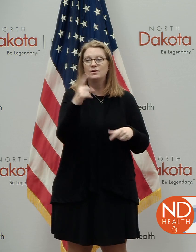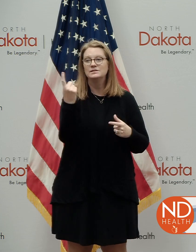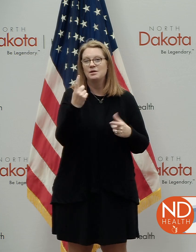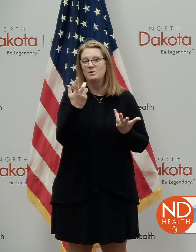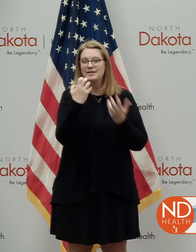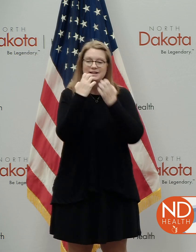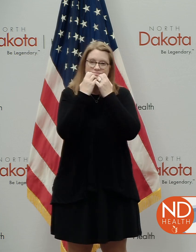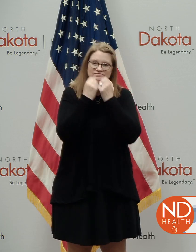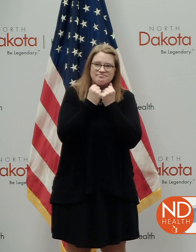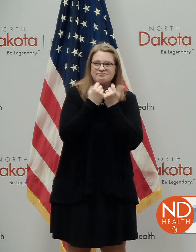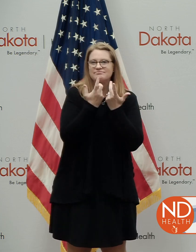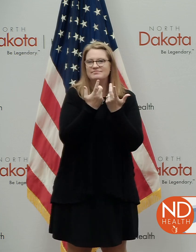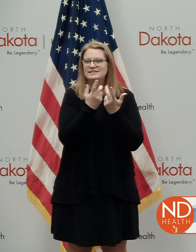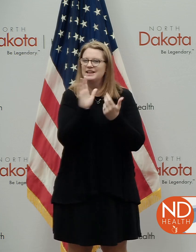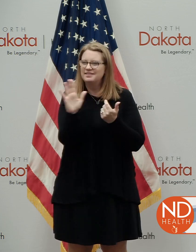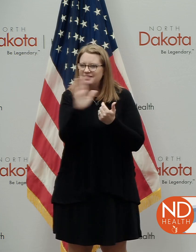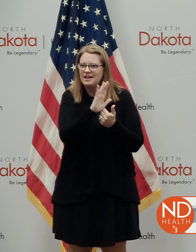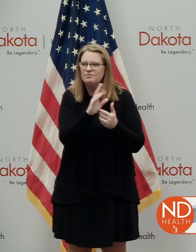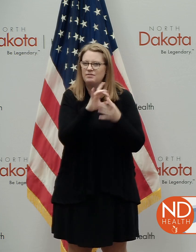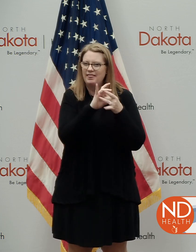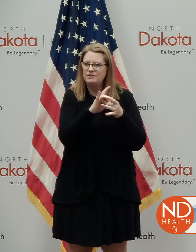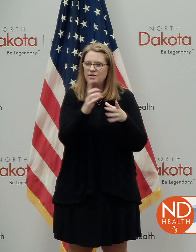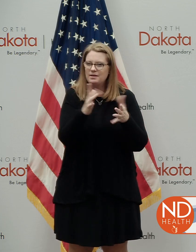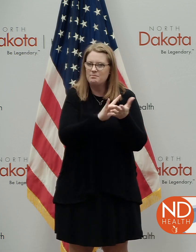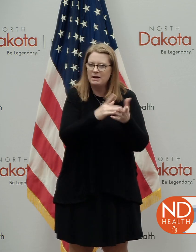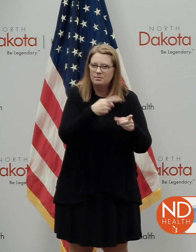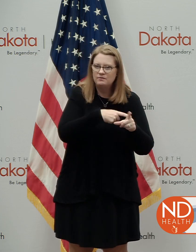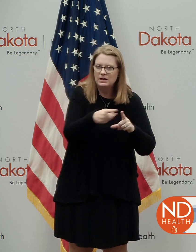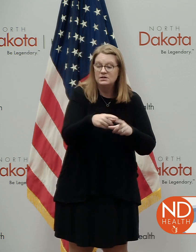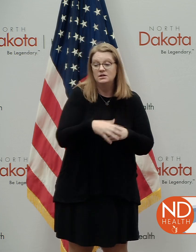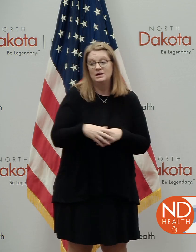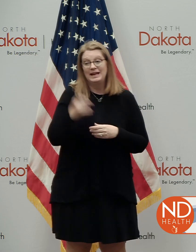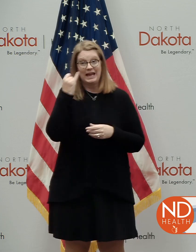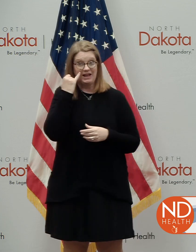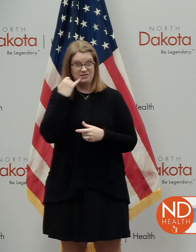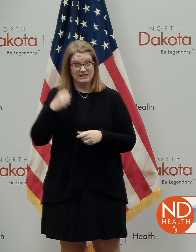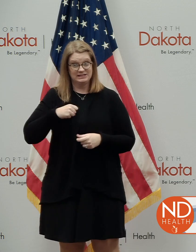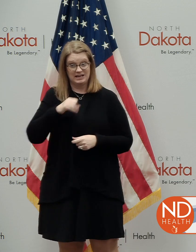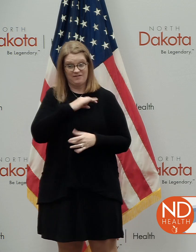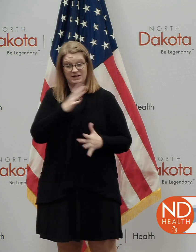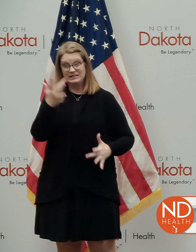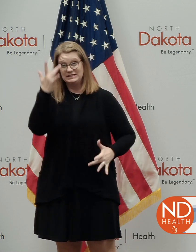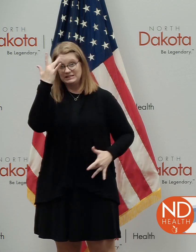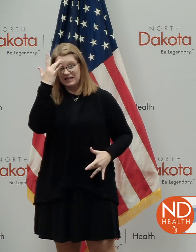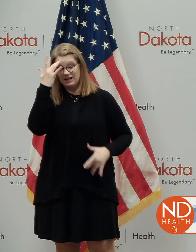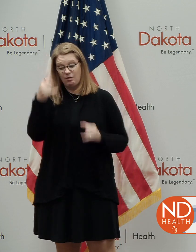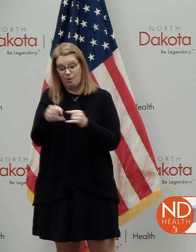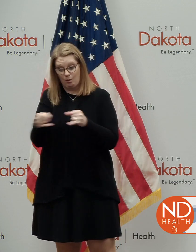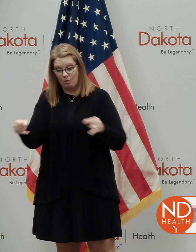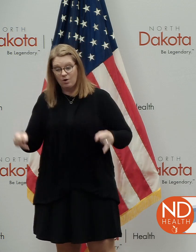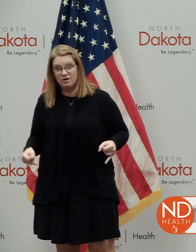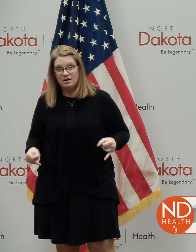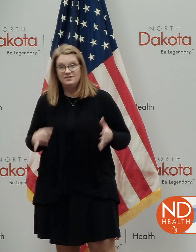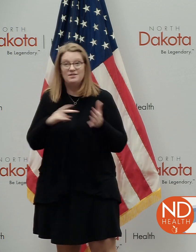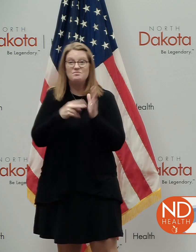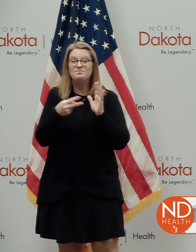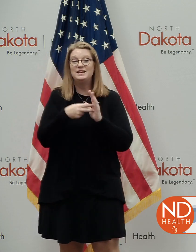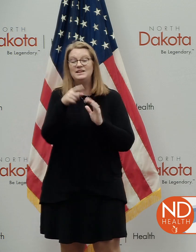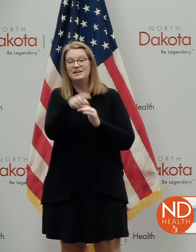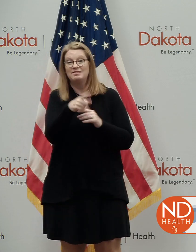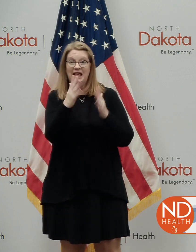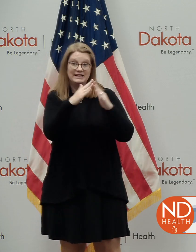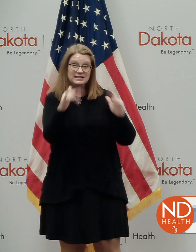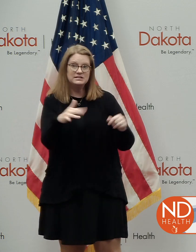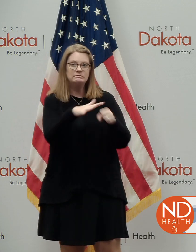in the medical profession. The more of their staff that get sick or have to quarantine, the more burden it puts on our system of dedicated